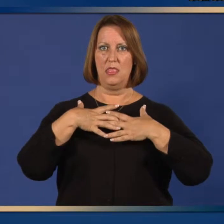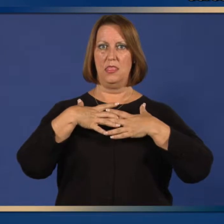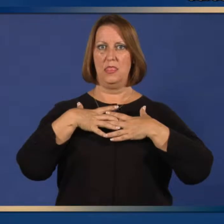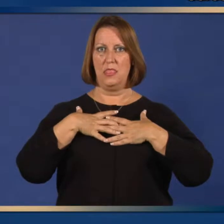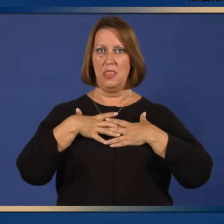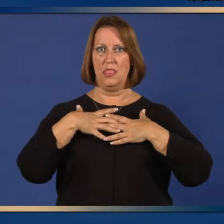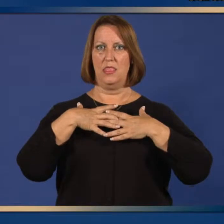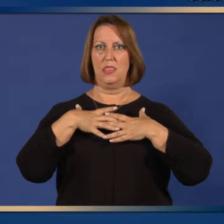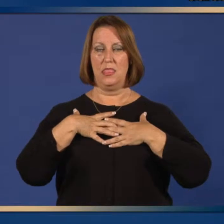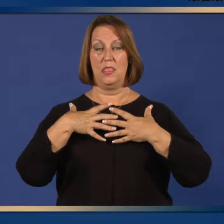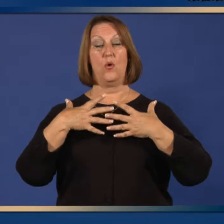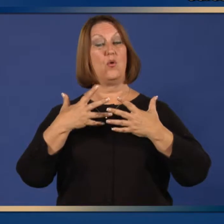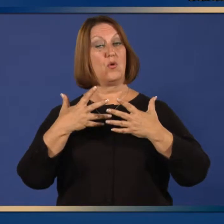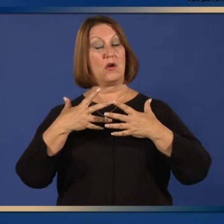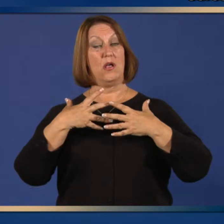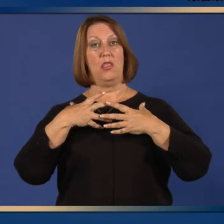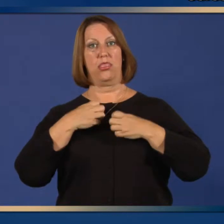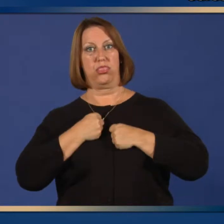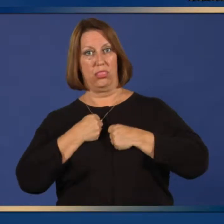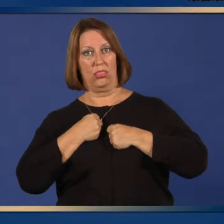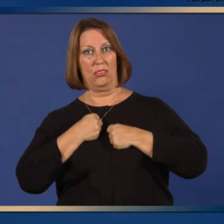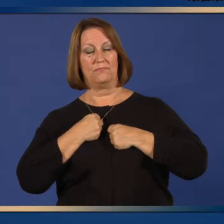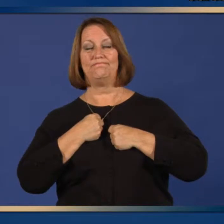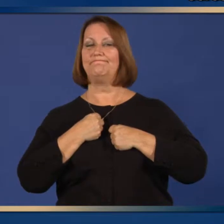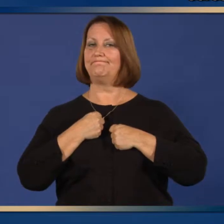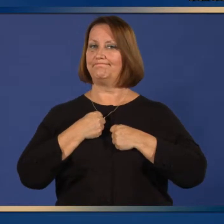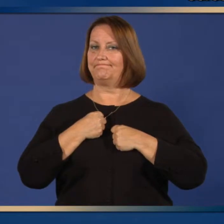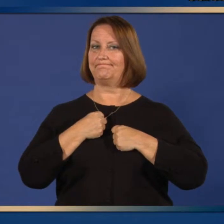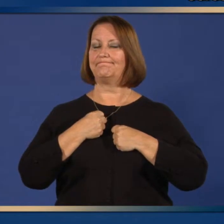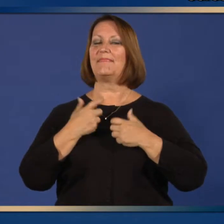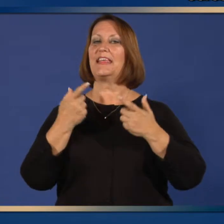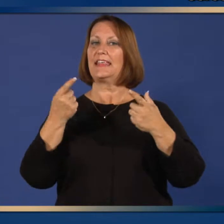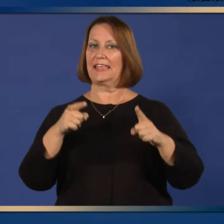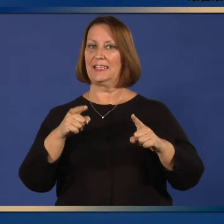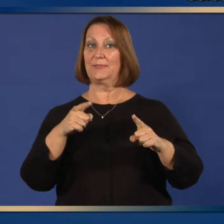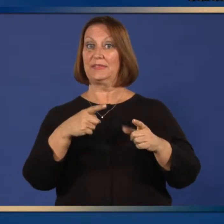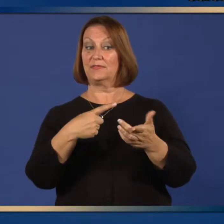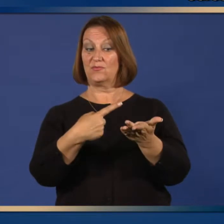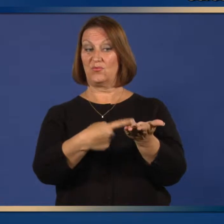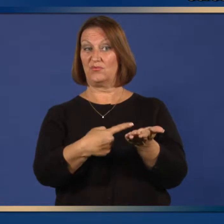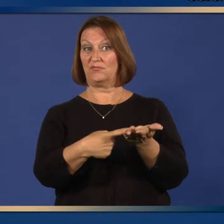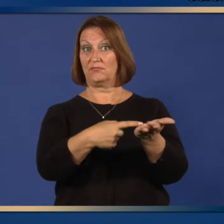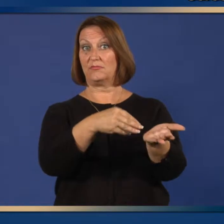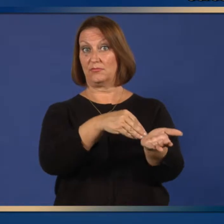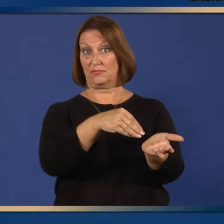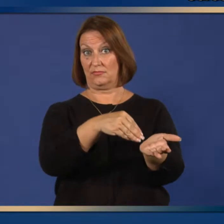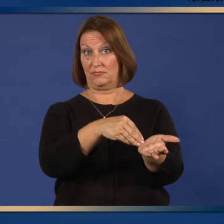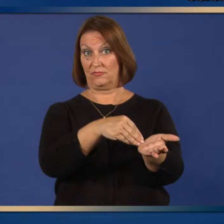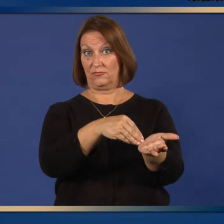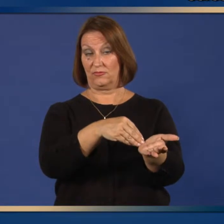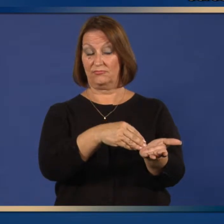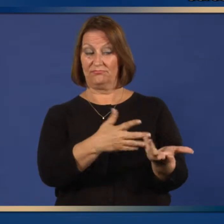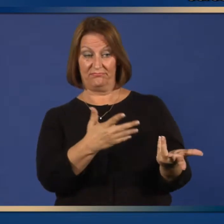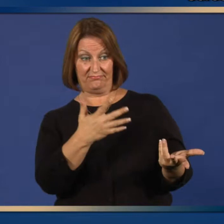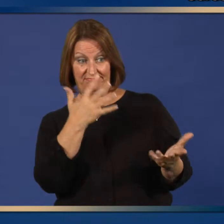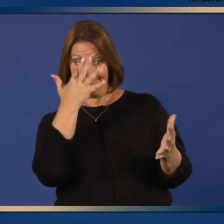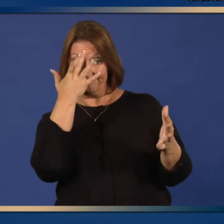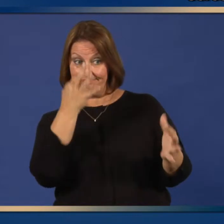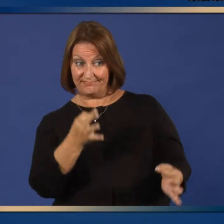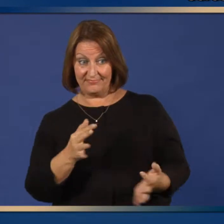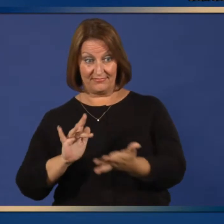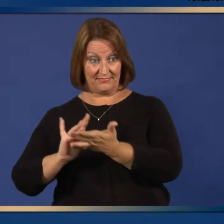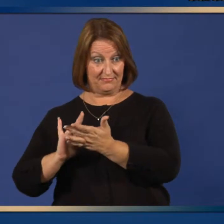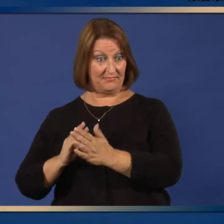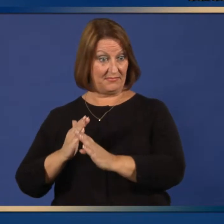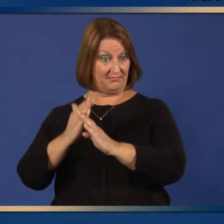collapse, after eating eggs, should consult a physician for appropriate evaluation to